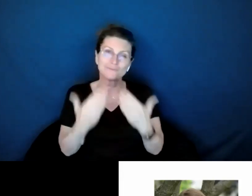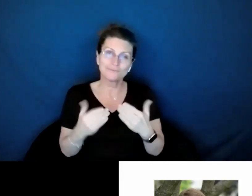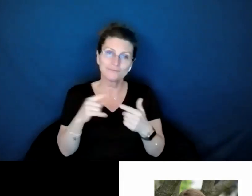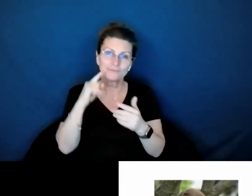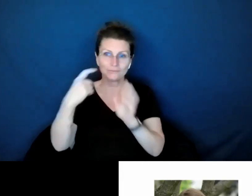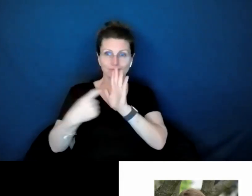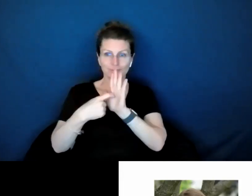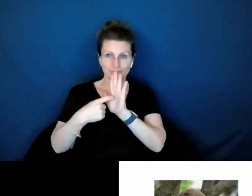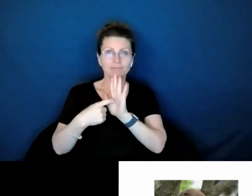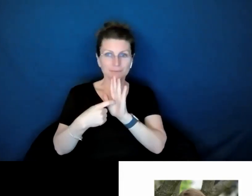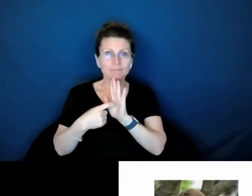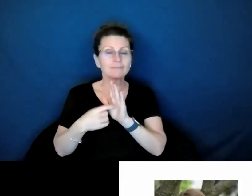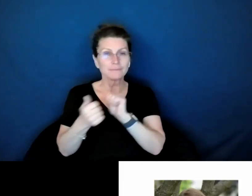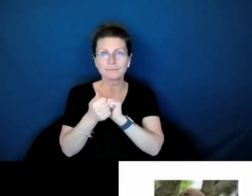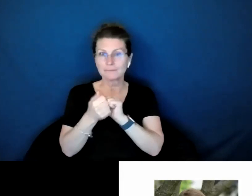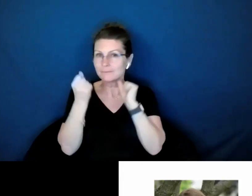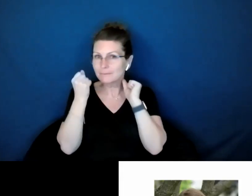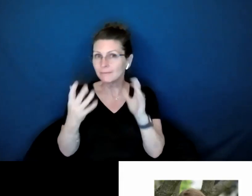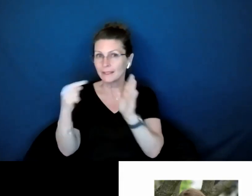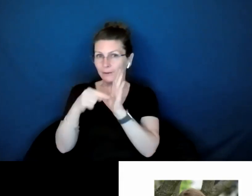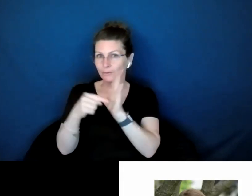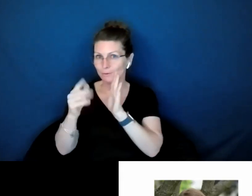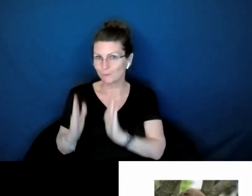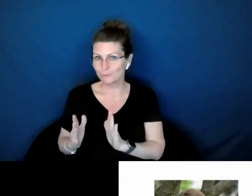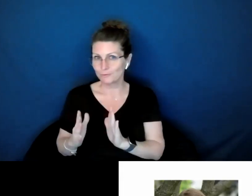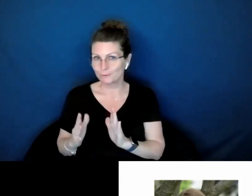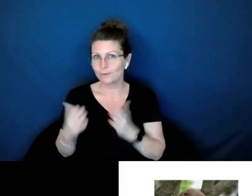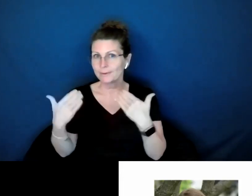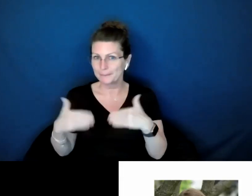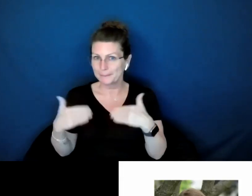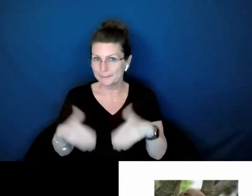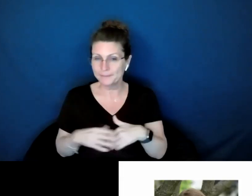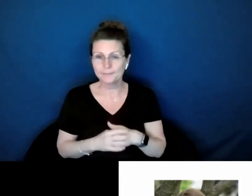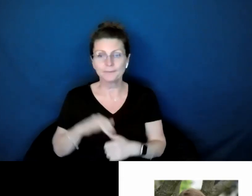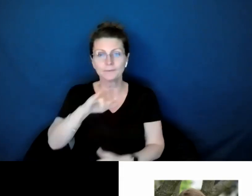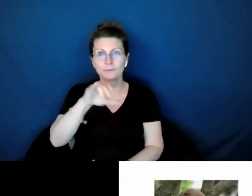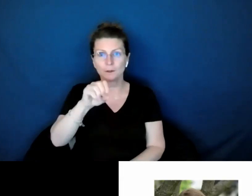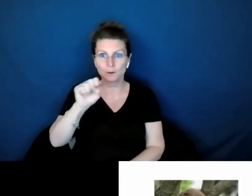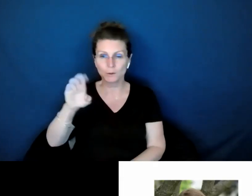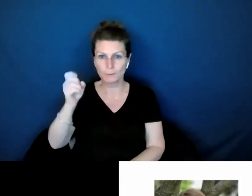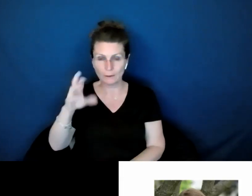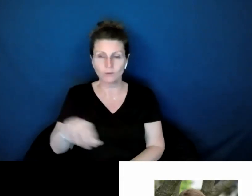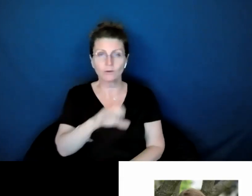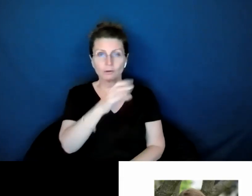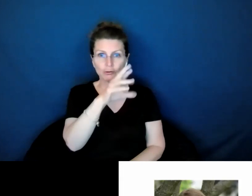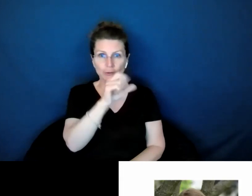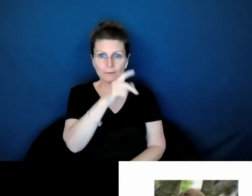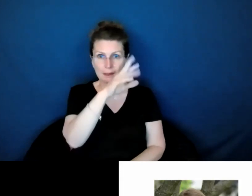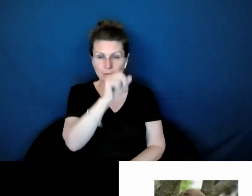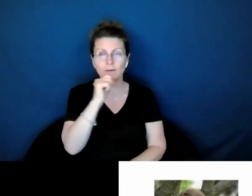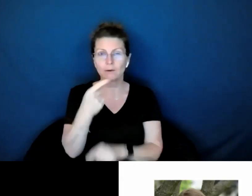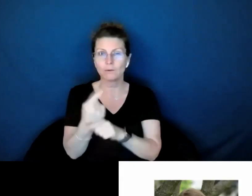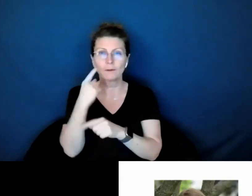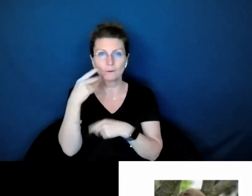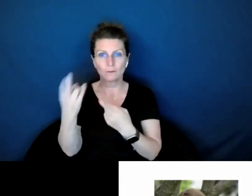recognized alongside such outstanding researchers. I'd like to thank Joe Baker and Chris Perry, not only for nominating me for